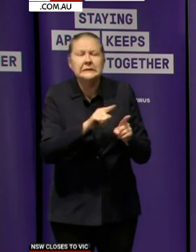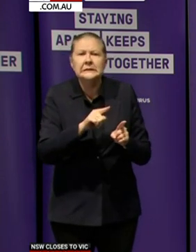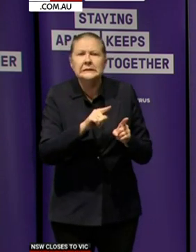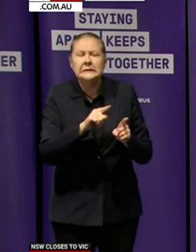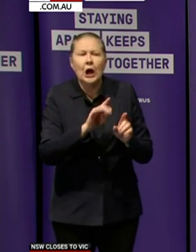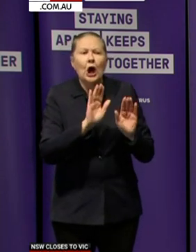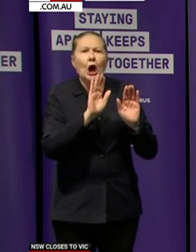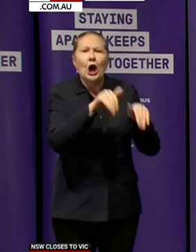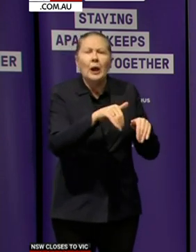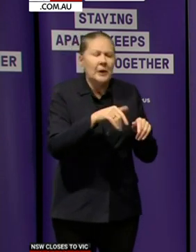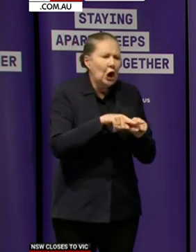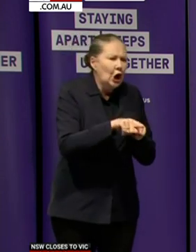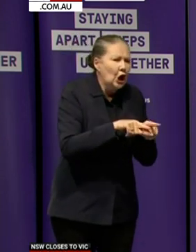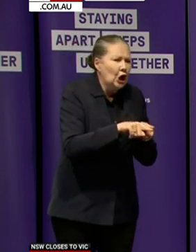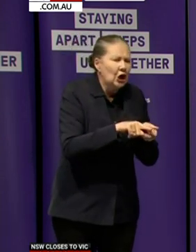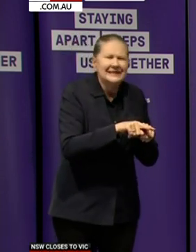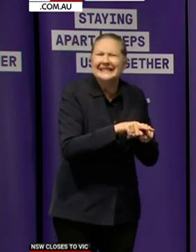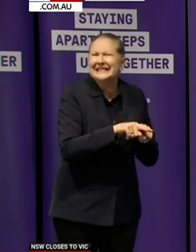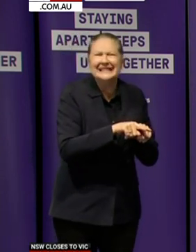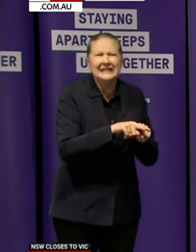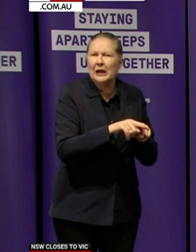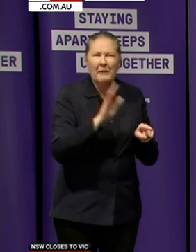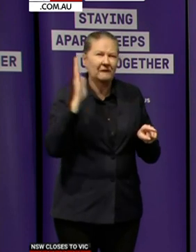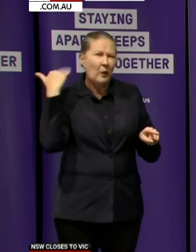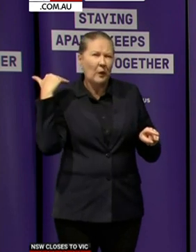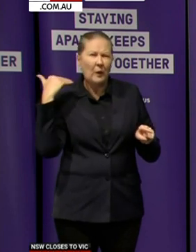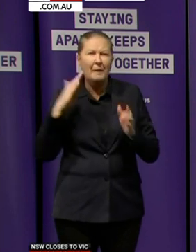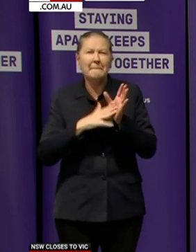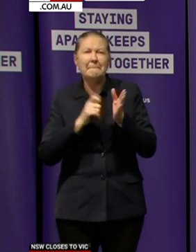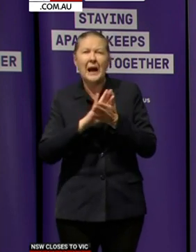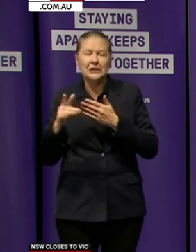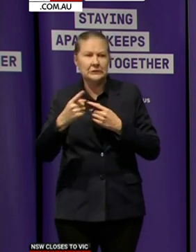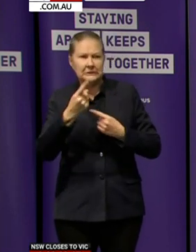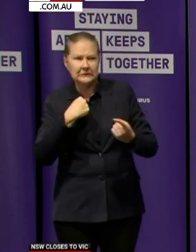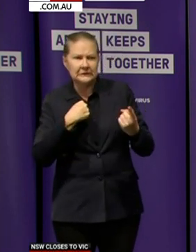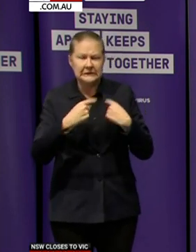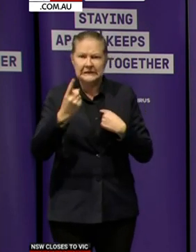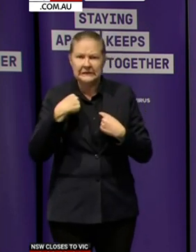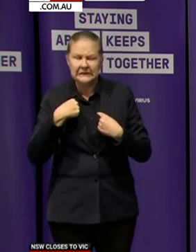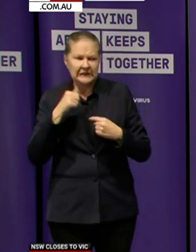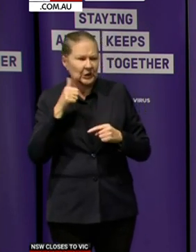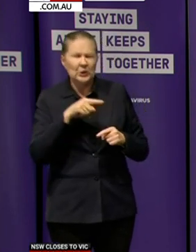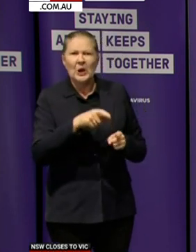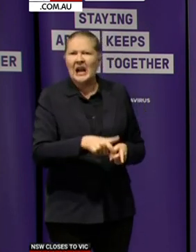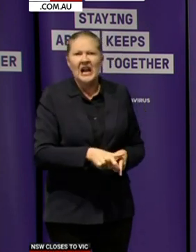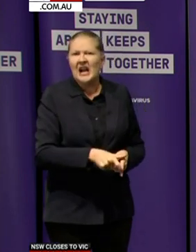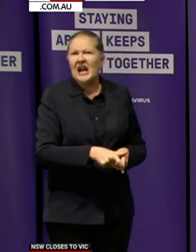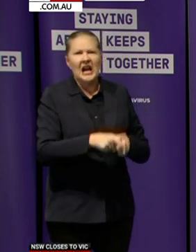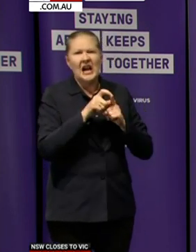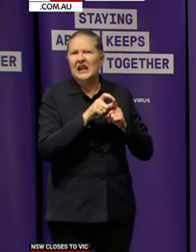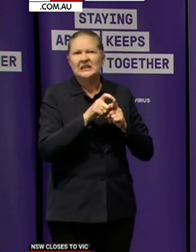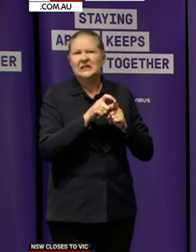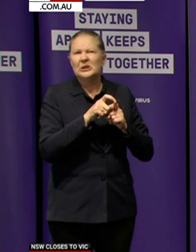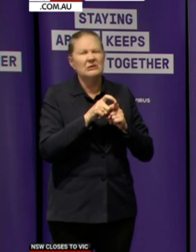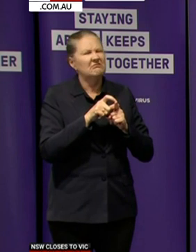flexible learning, the feedback from parents, from teachers, from those who know and understand those challenges best, is that